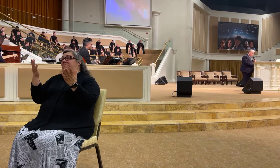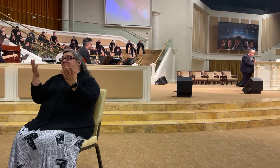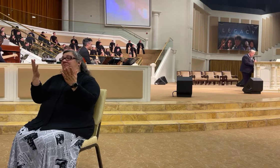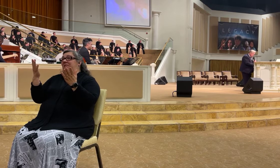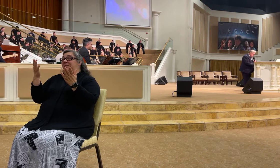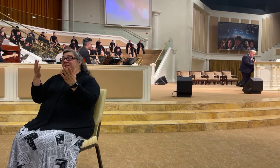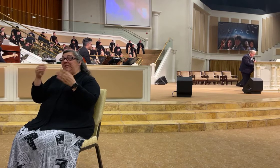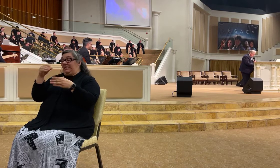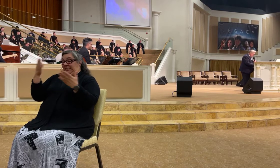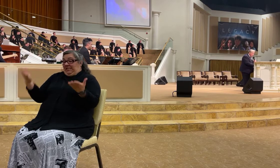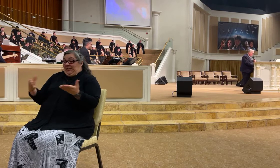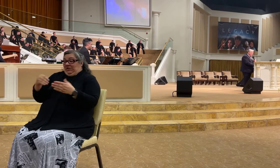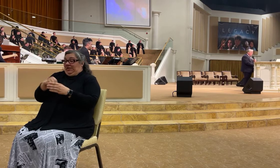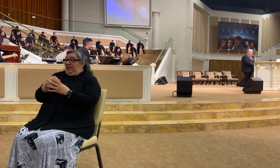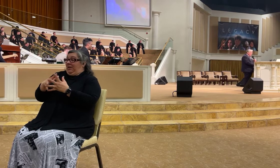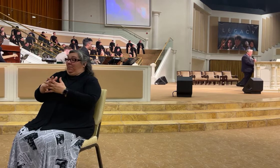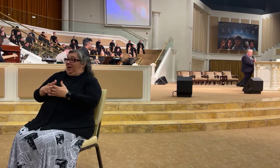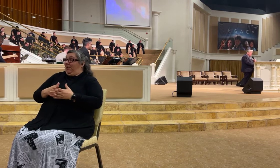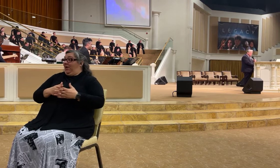in America.